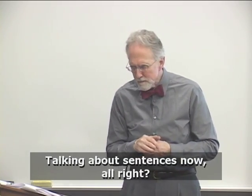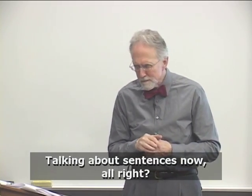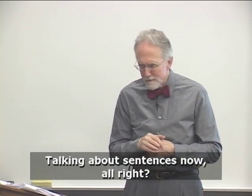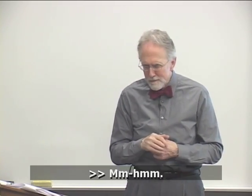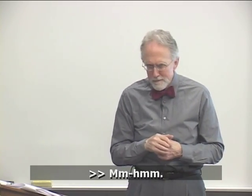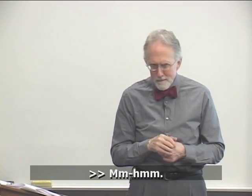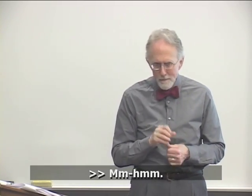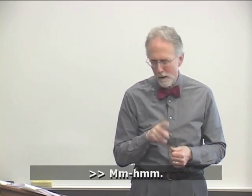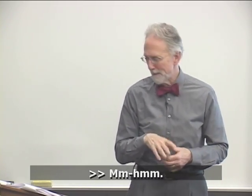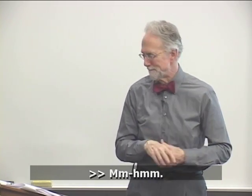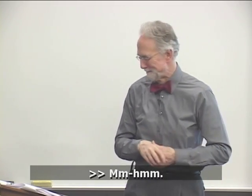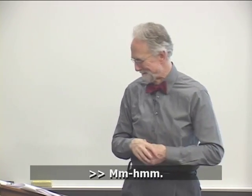All right?